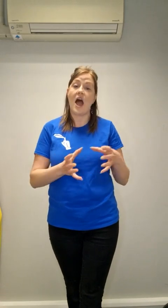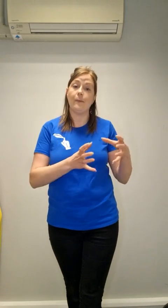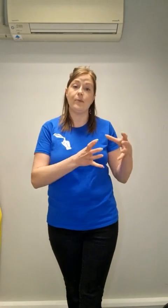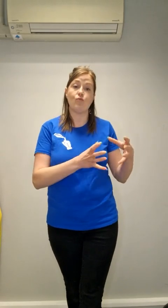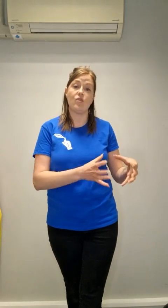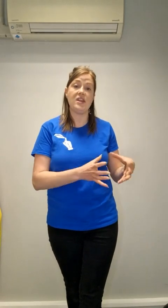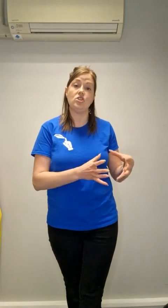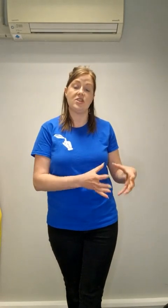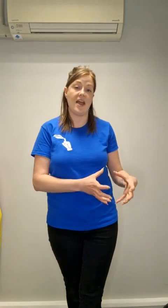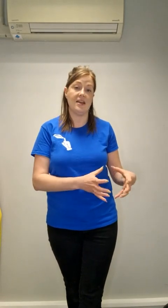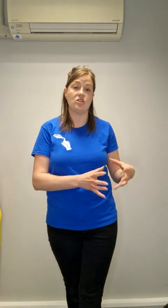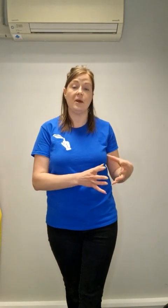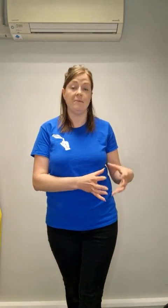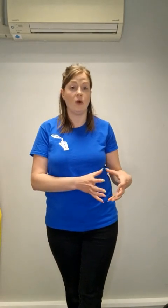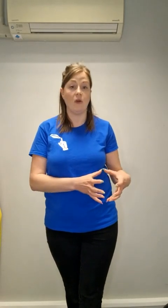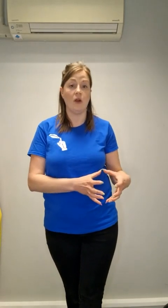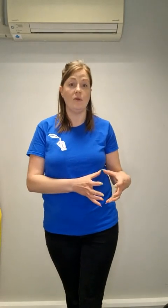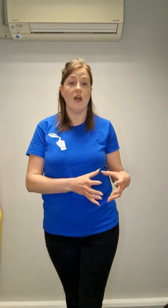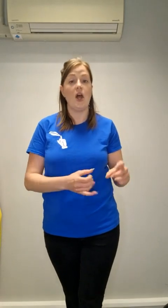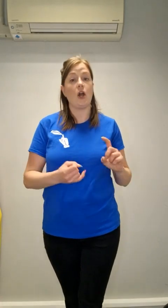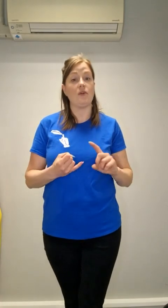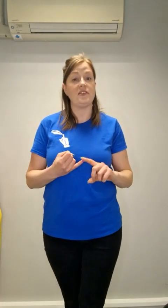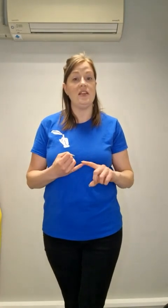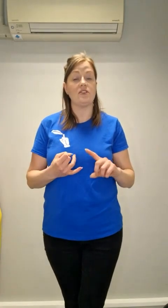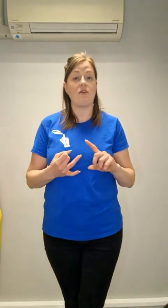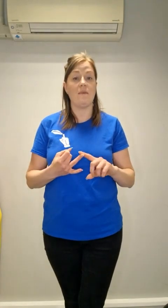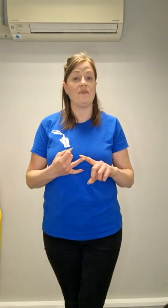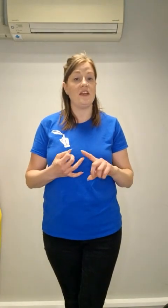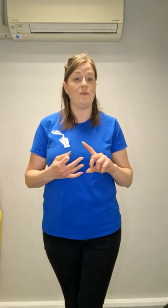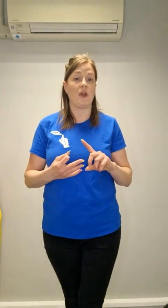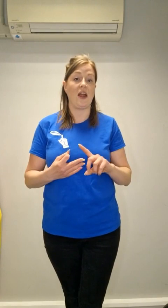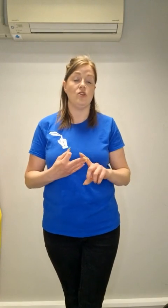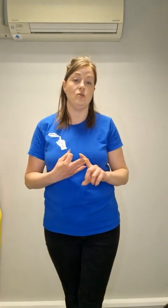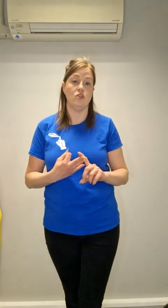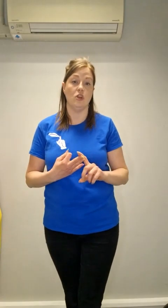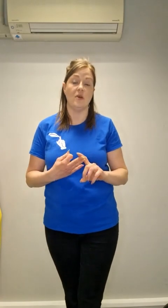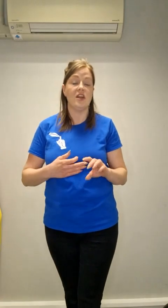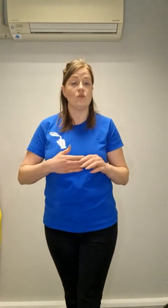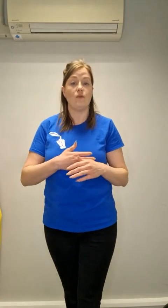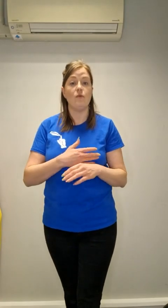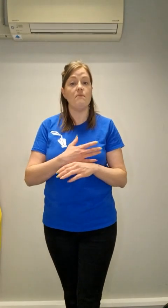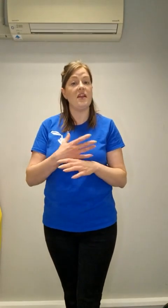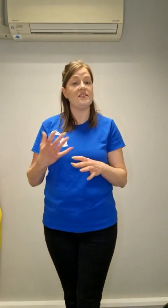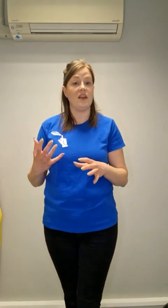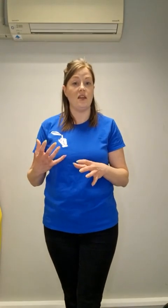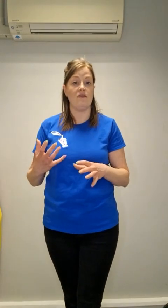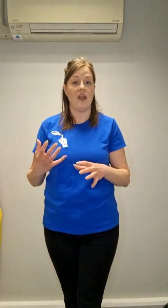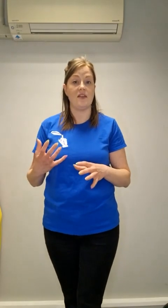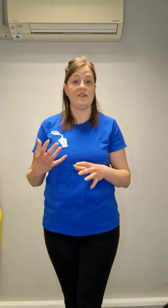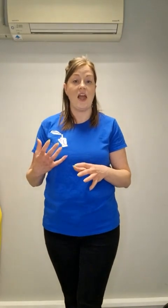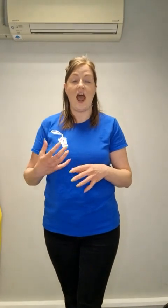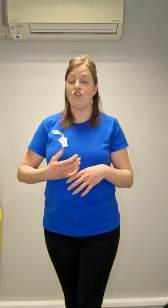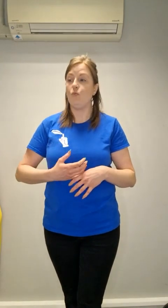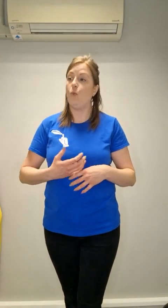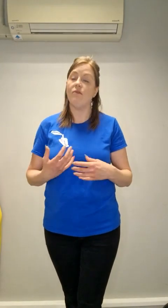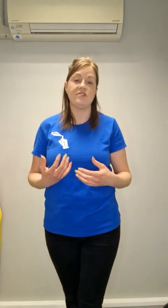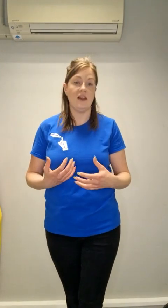will be reshared tomorrow across Instagram, Facebook and YouTube. So if you miss any of these and you want to learn